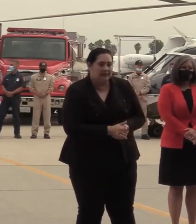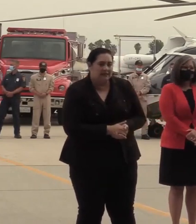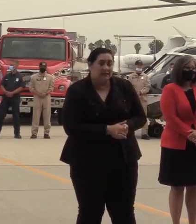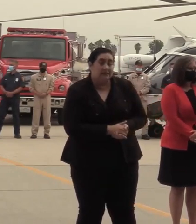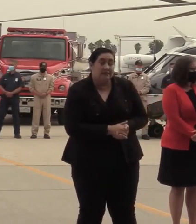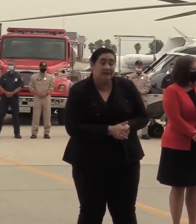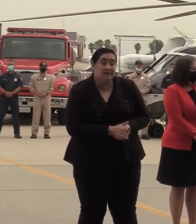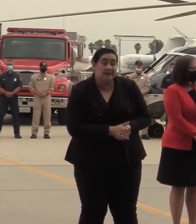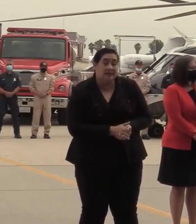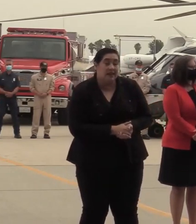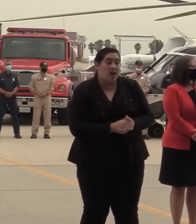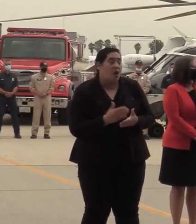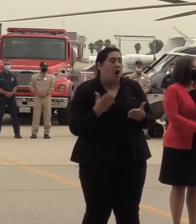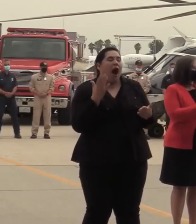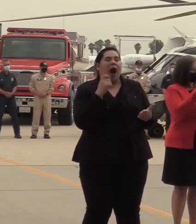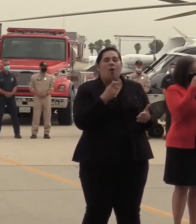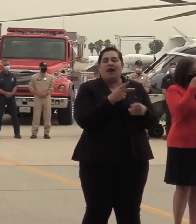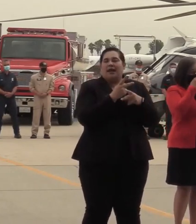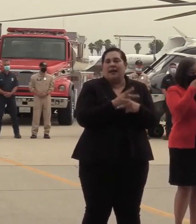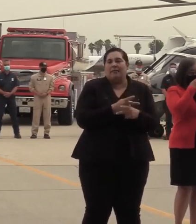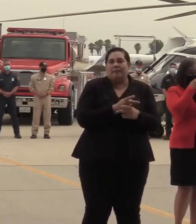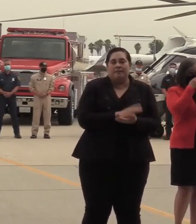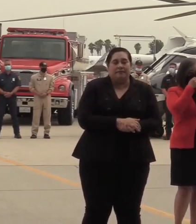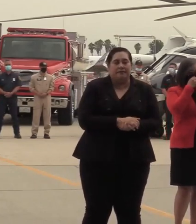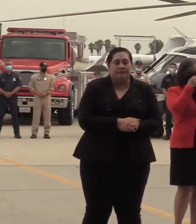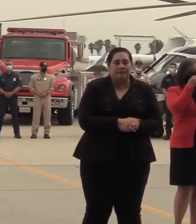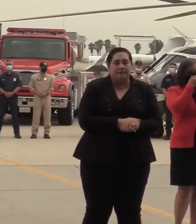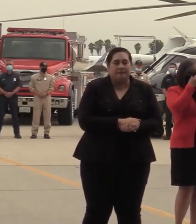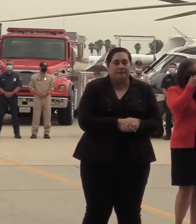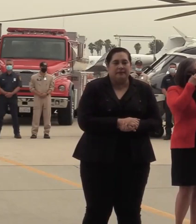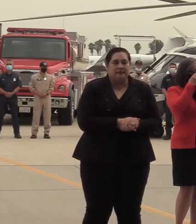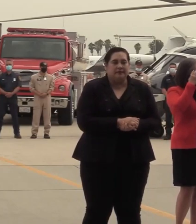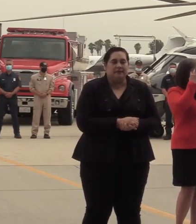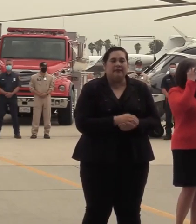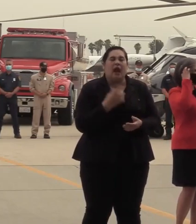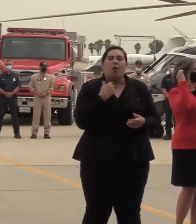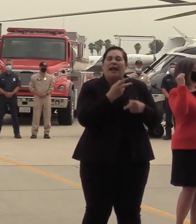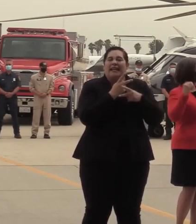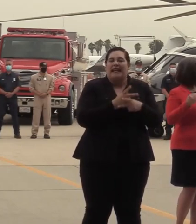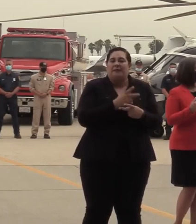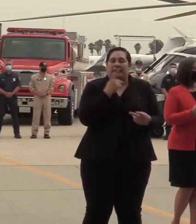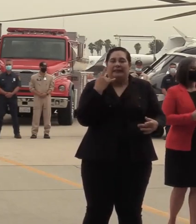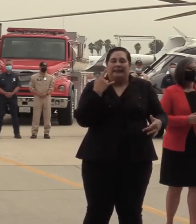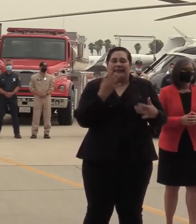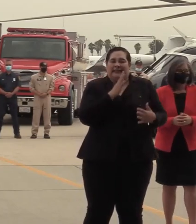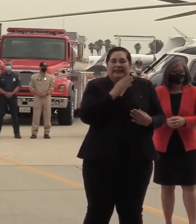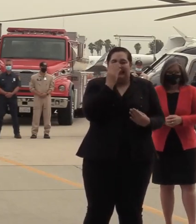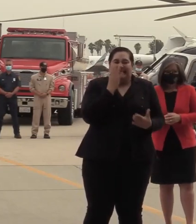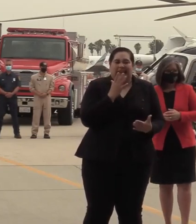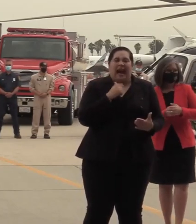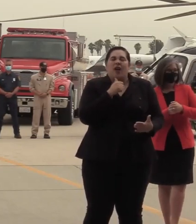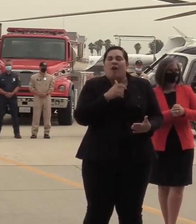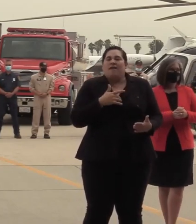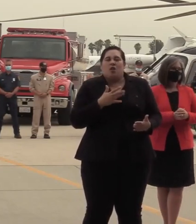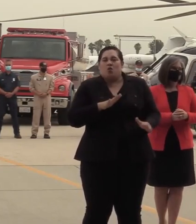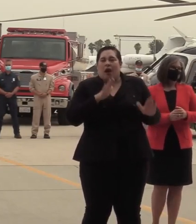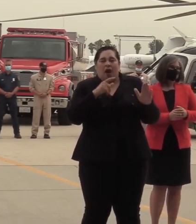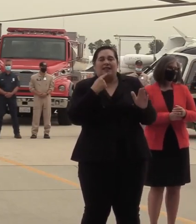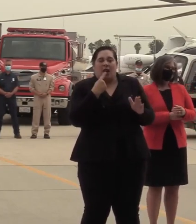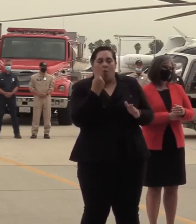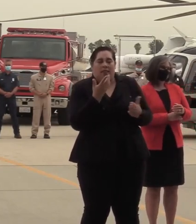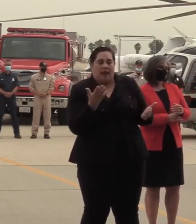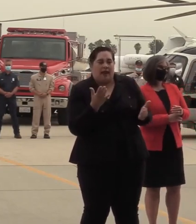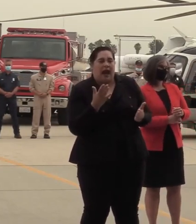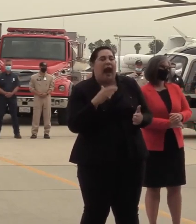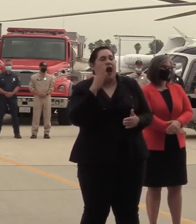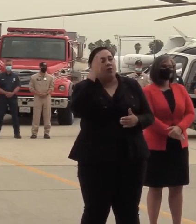What his grade's going to be? Well, I don't want to keep the suspense. I want to keep the suspense for him before he gets there. I don't do a grade, but I will say something, and I know